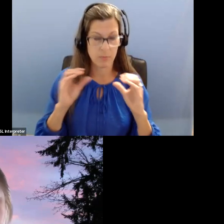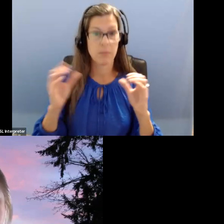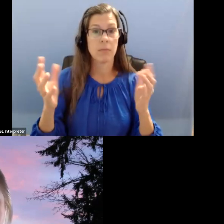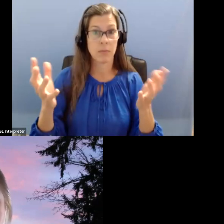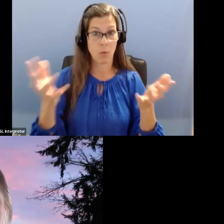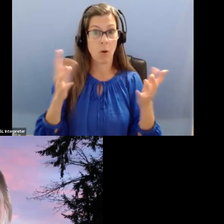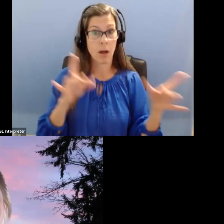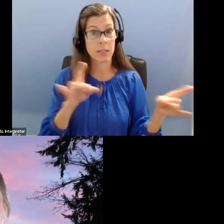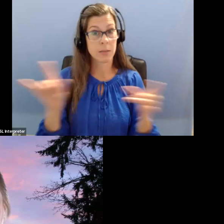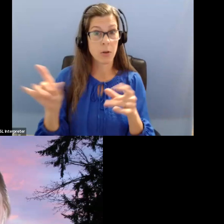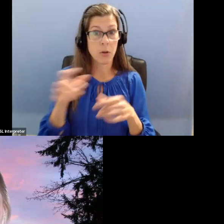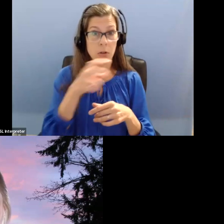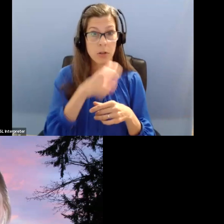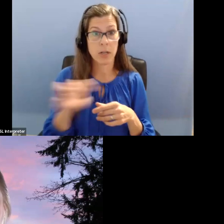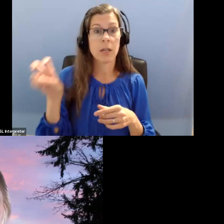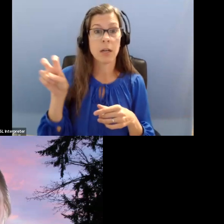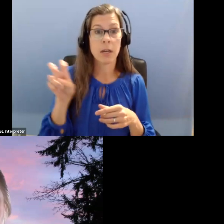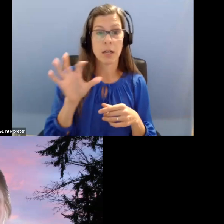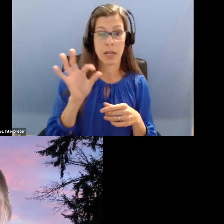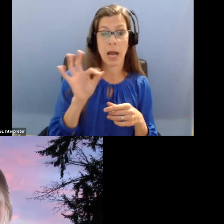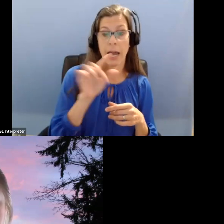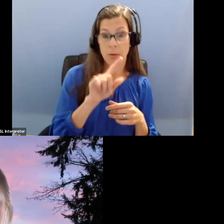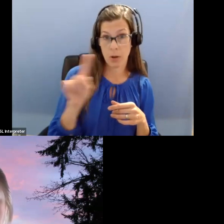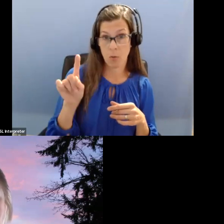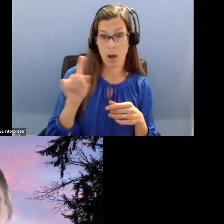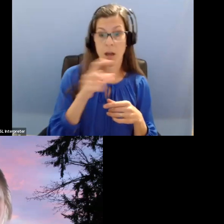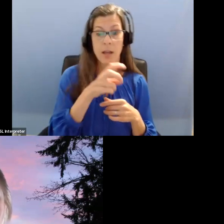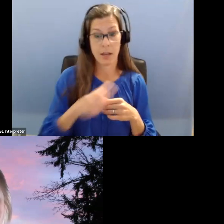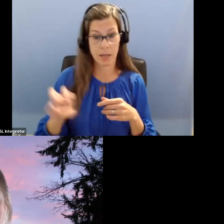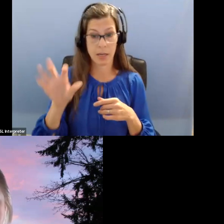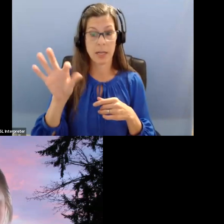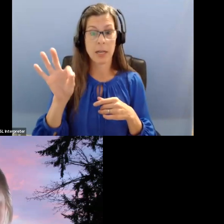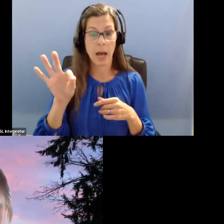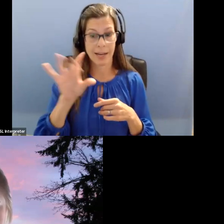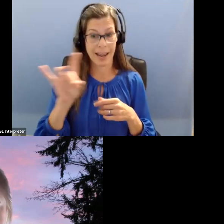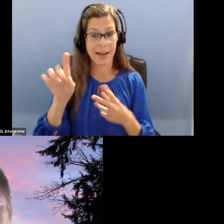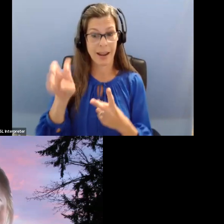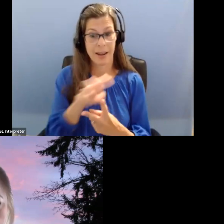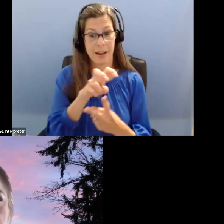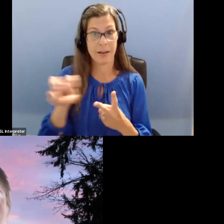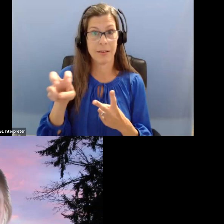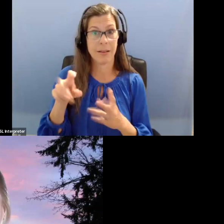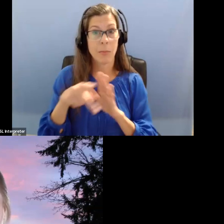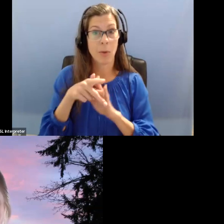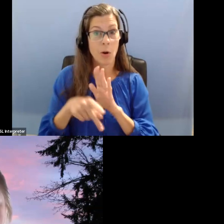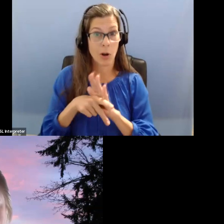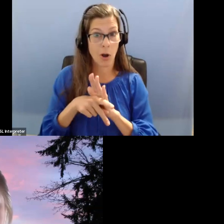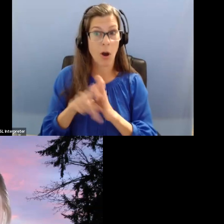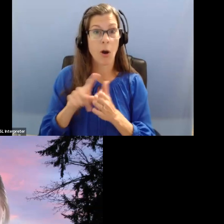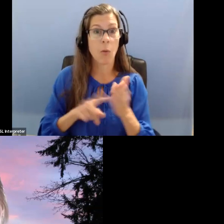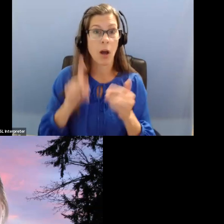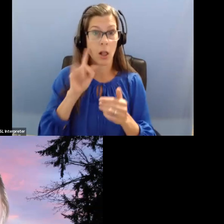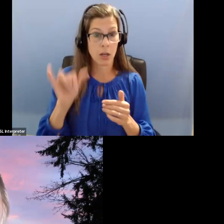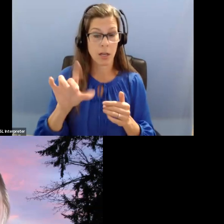smooth transitions between 911 and 988 and very clear protocols and what that looks like and data